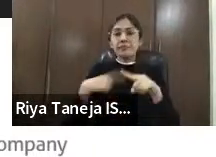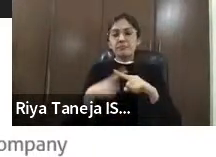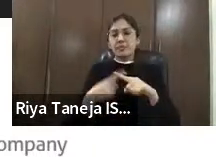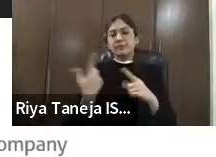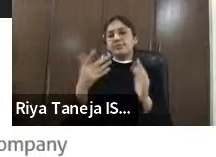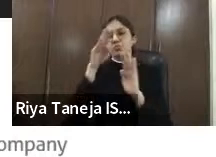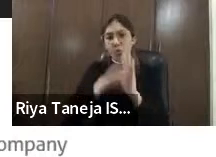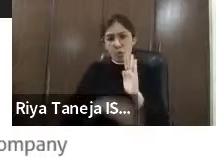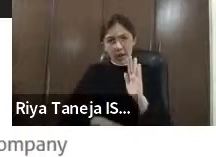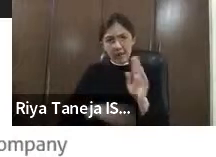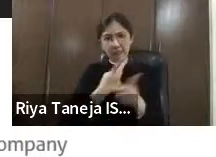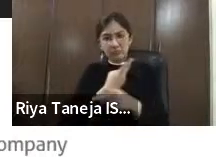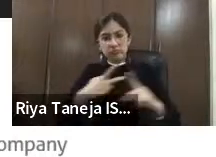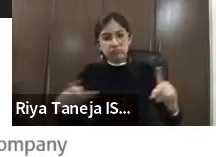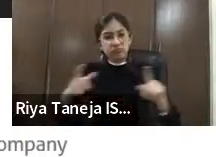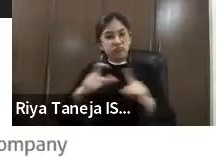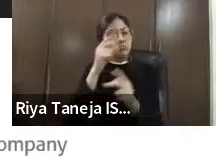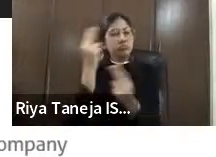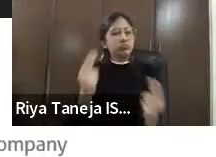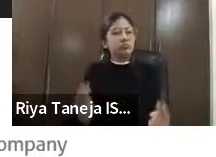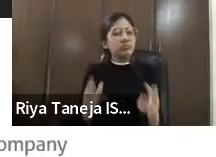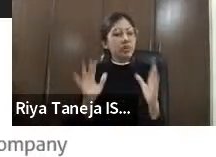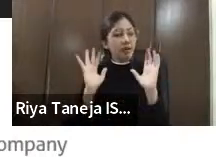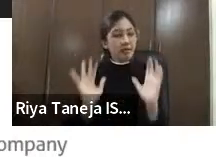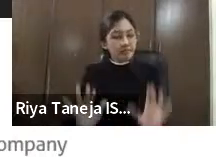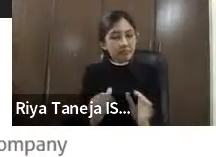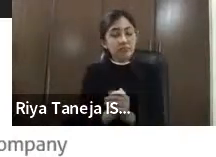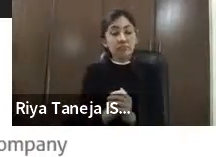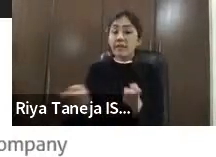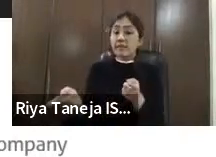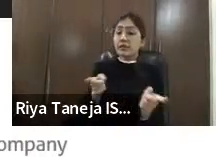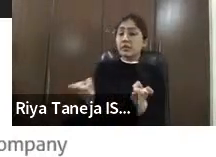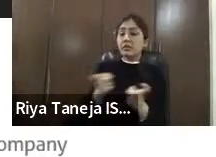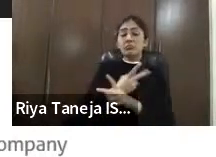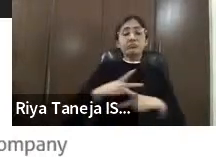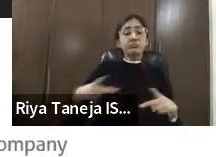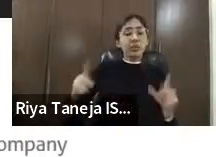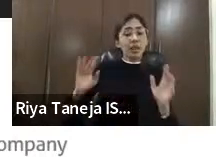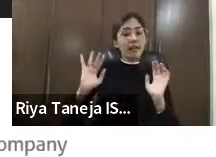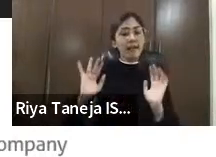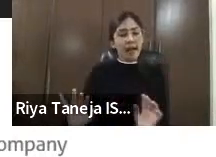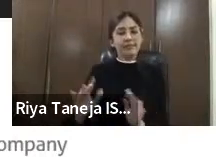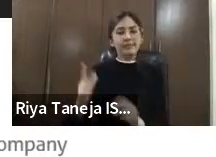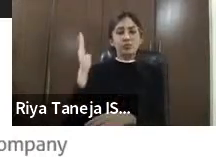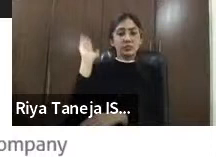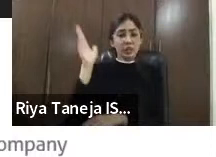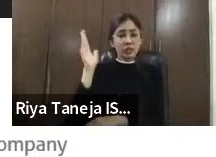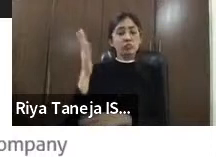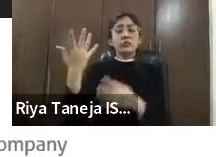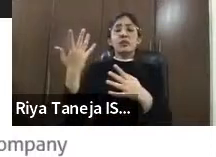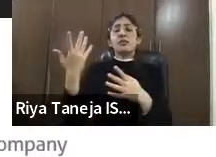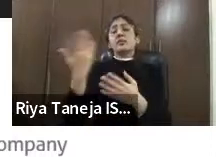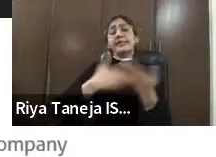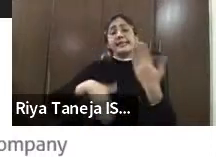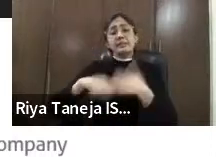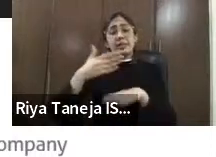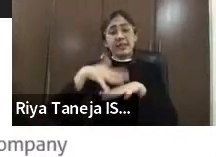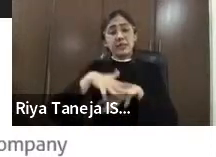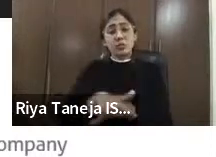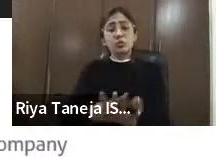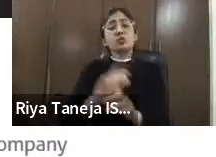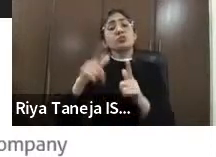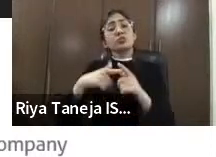programs, she has successfully facilitated various sessions on disability inclusion at the